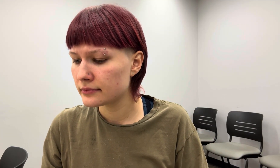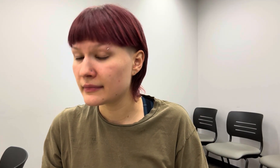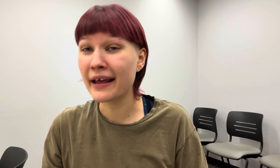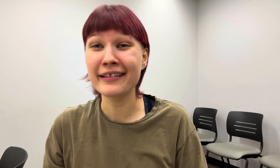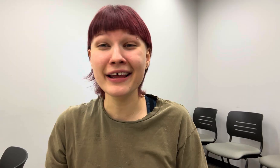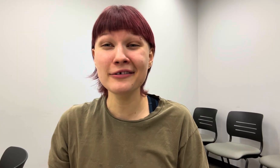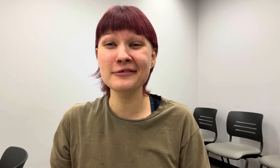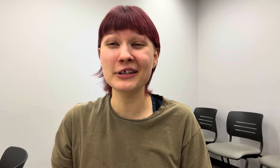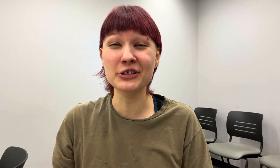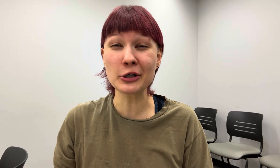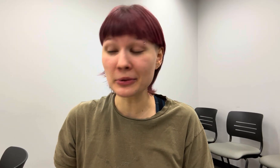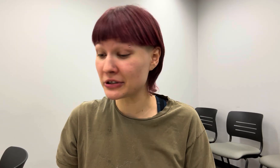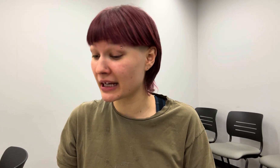And then the interpreter signed